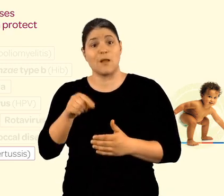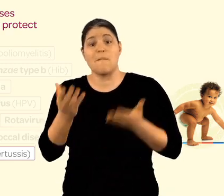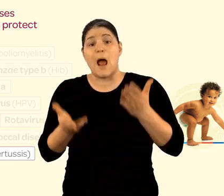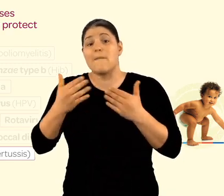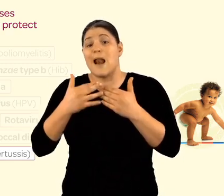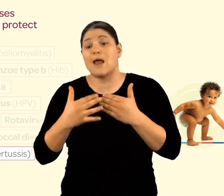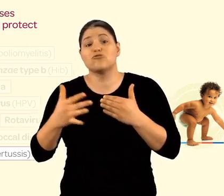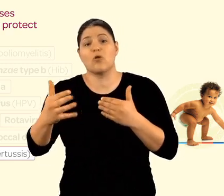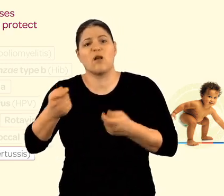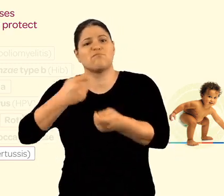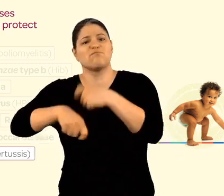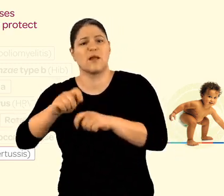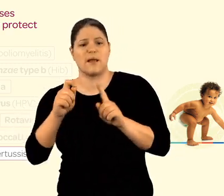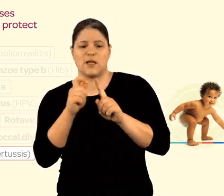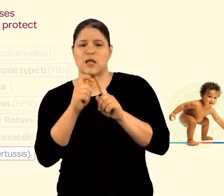can cause babies to stop breathing.